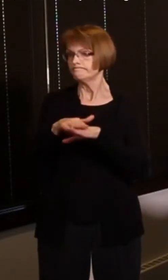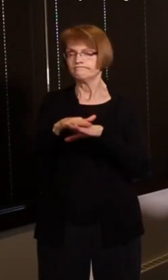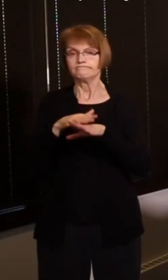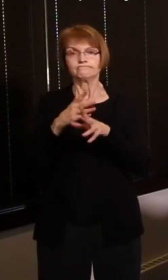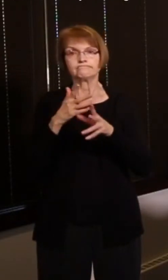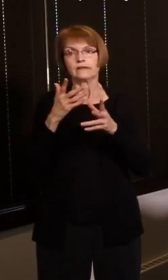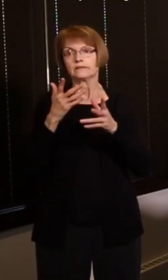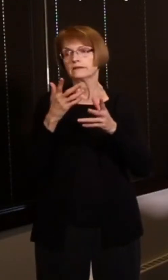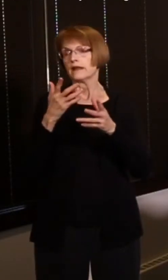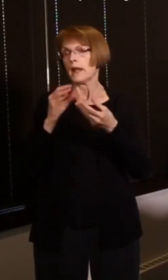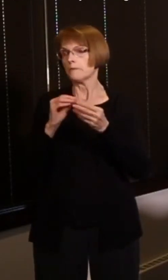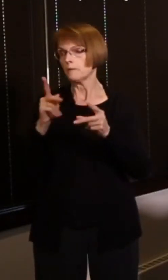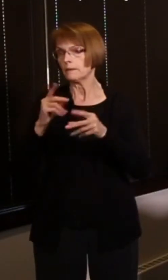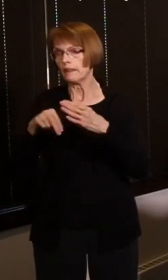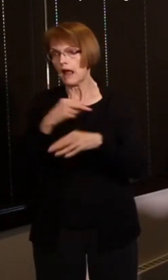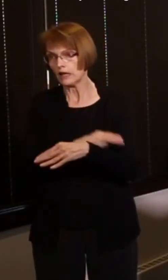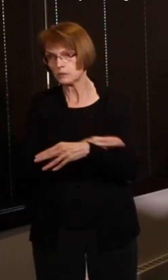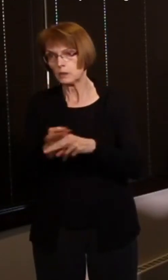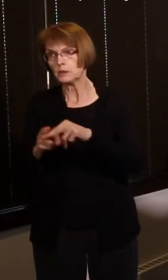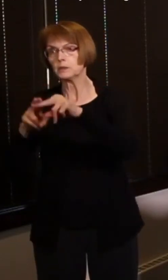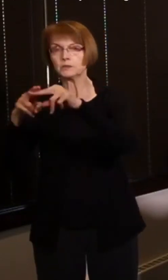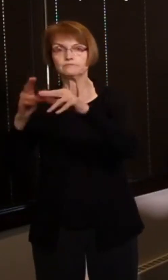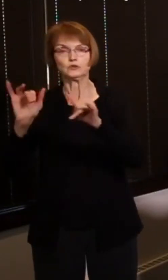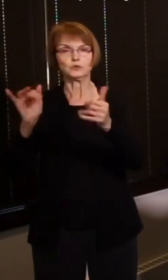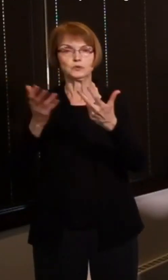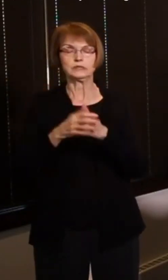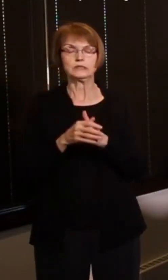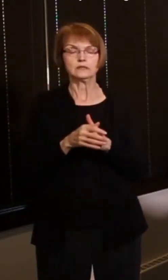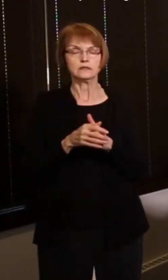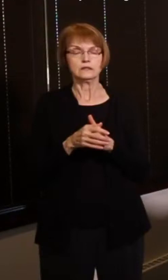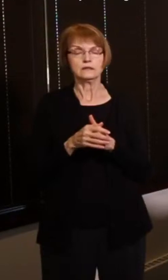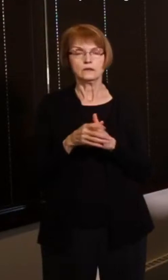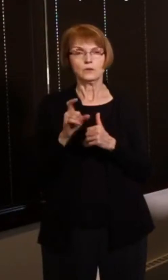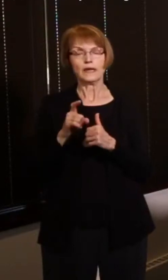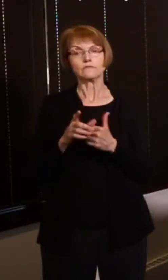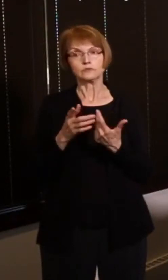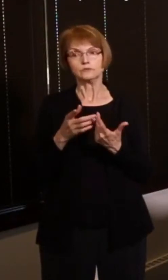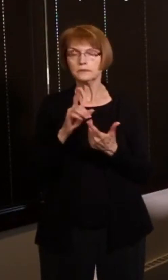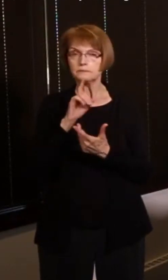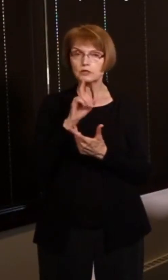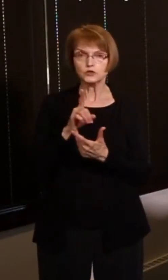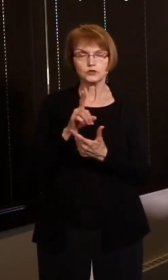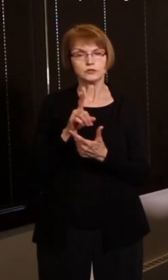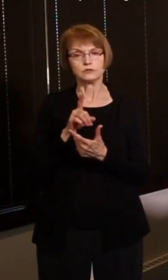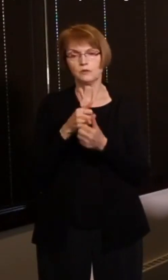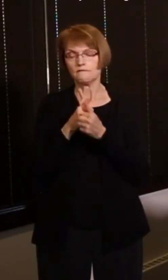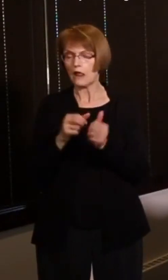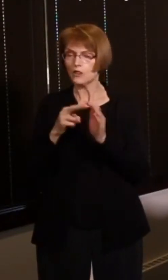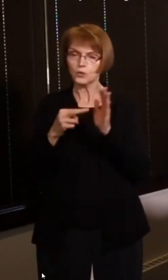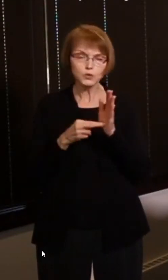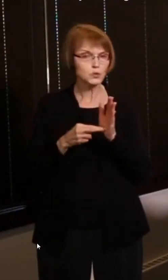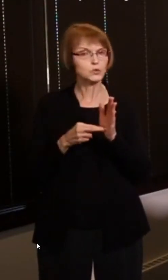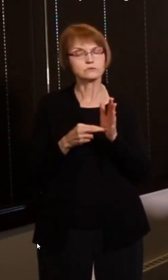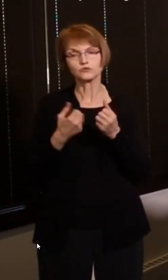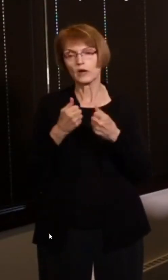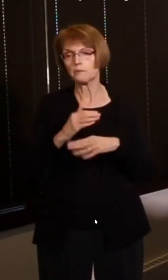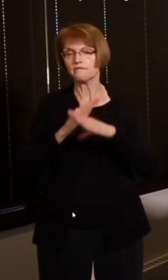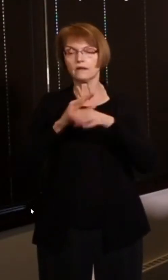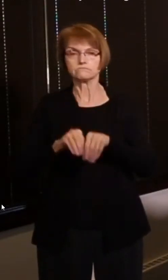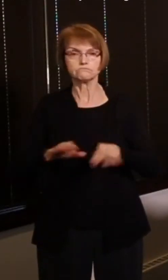as hospitalizations, things like that. So we have to make sure we're doing all those things that we can do to prevent